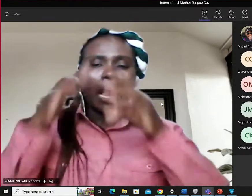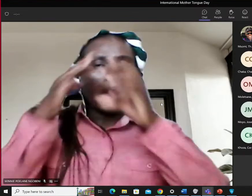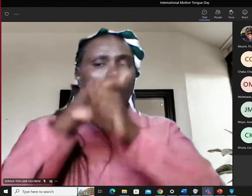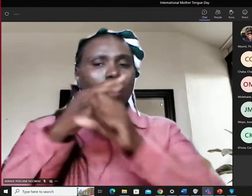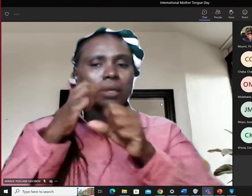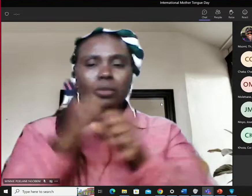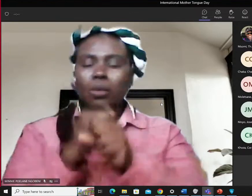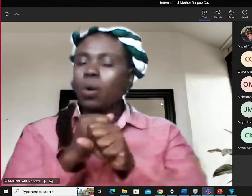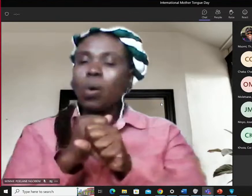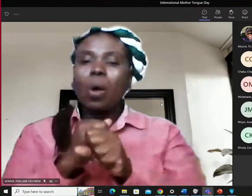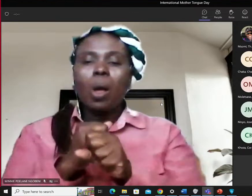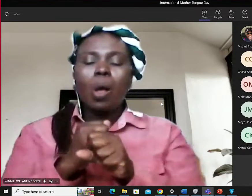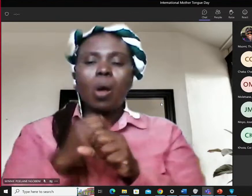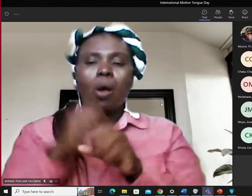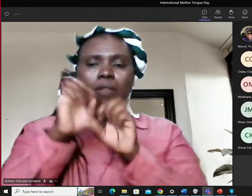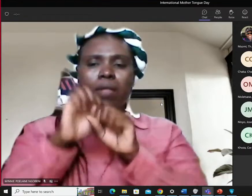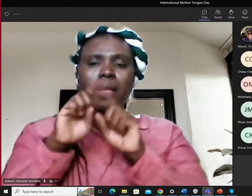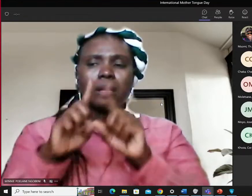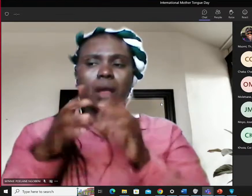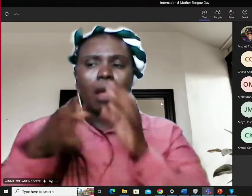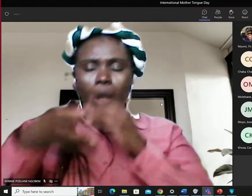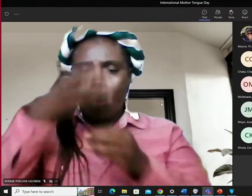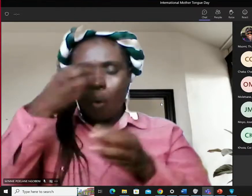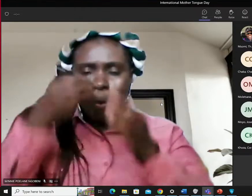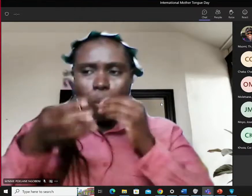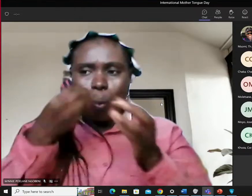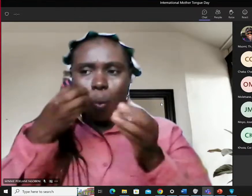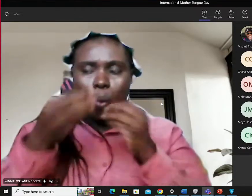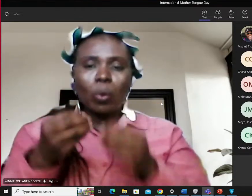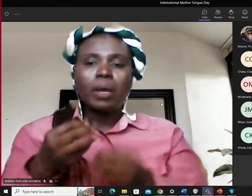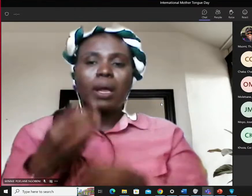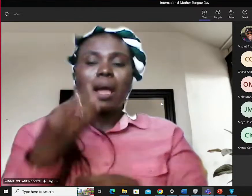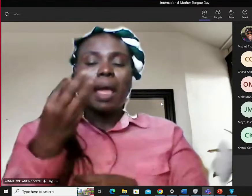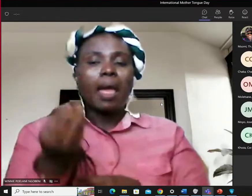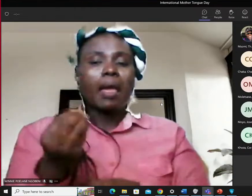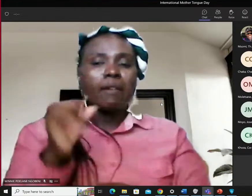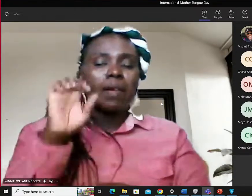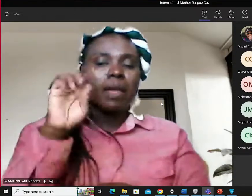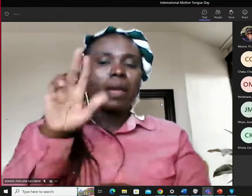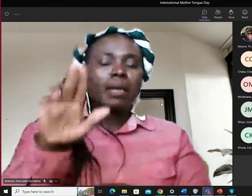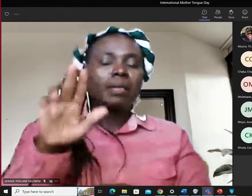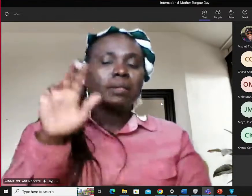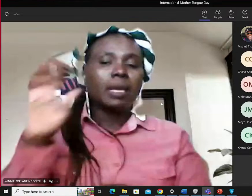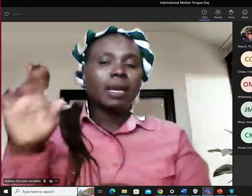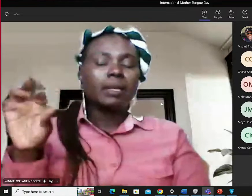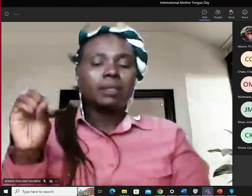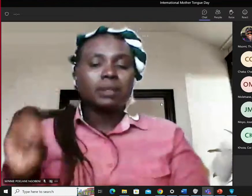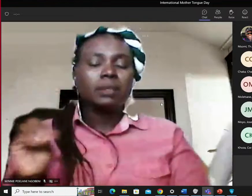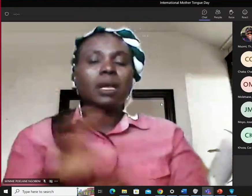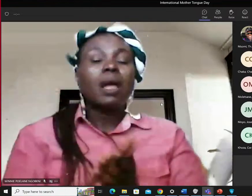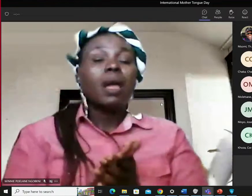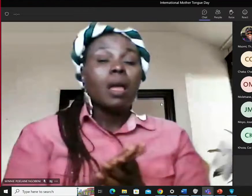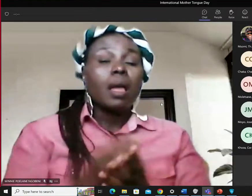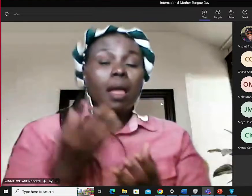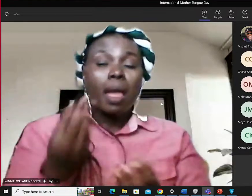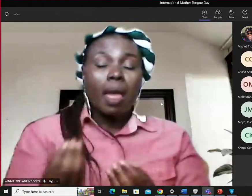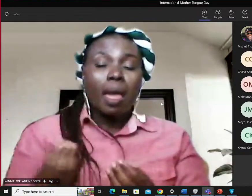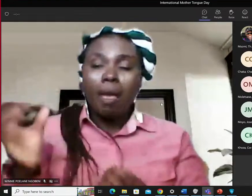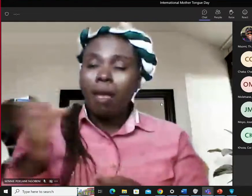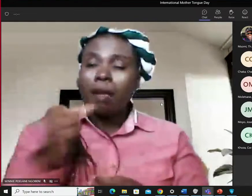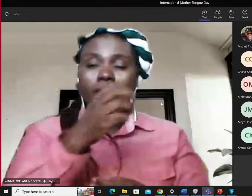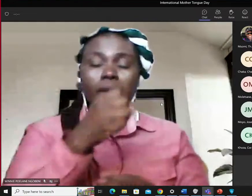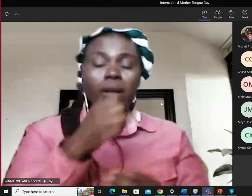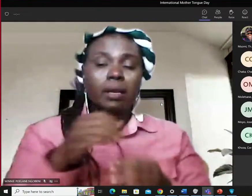Deaf was held in 1880. The Congress, attended mainly by hearing